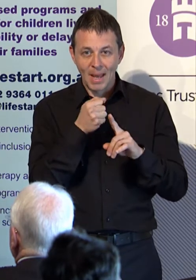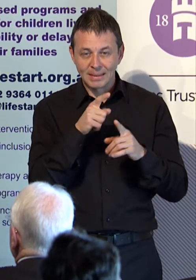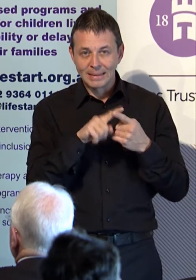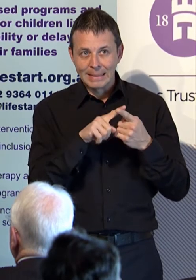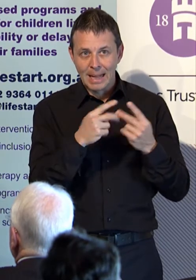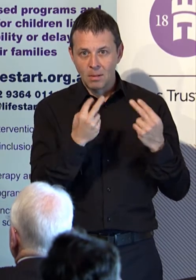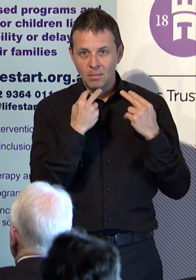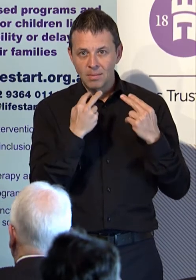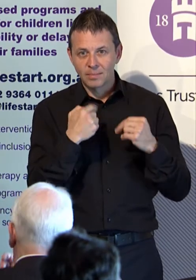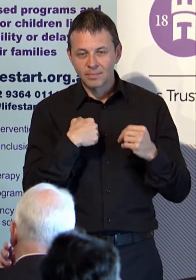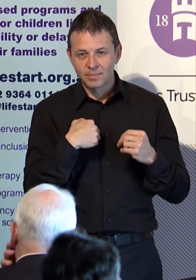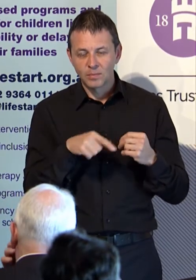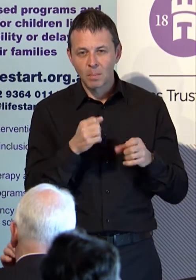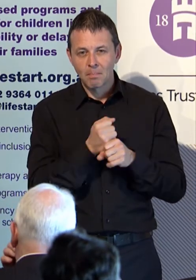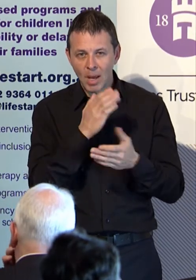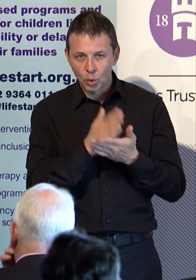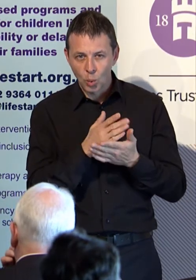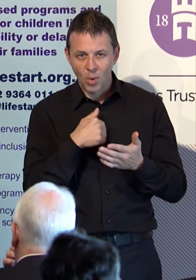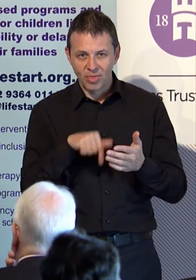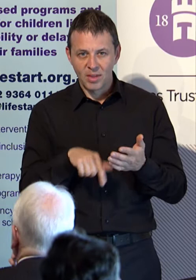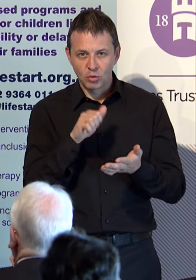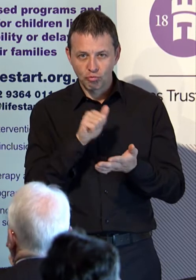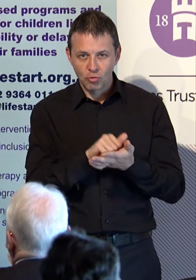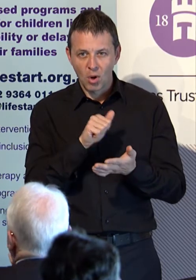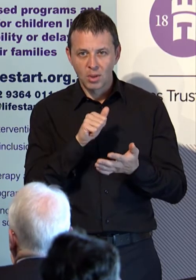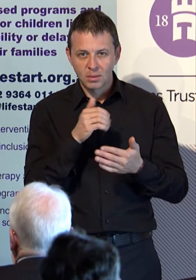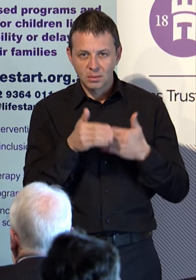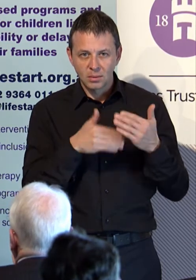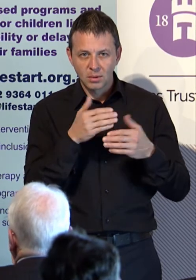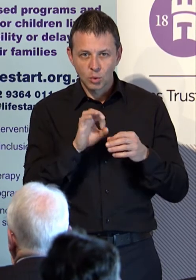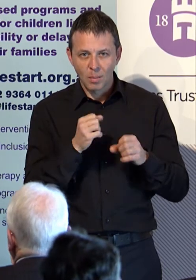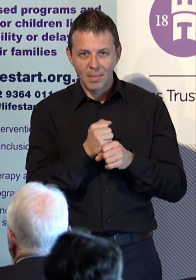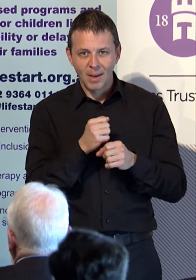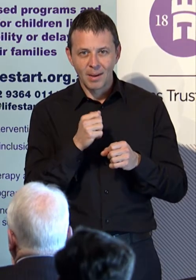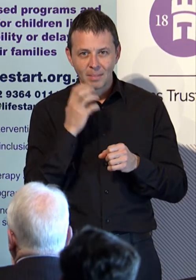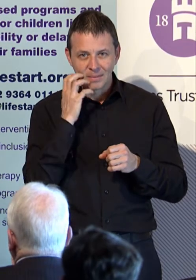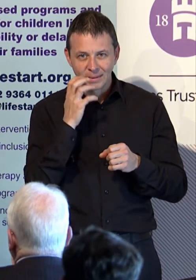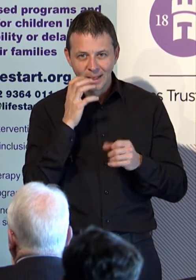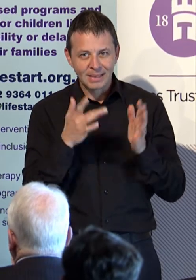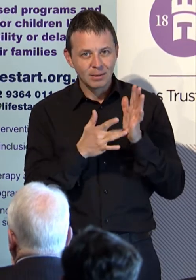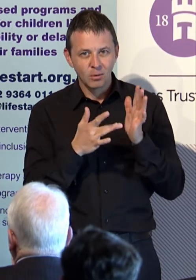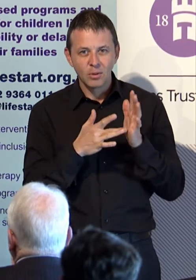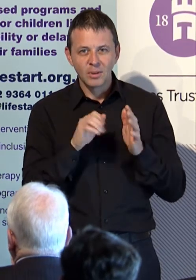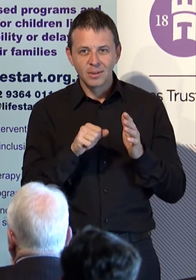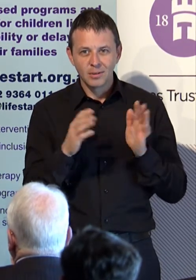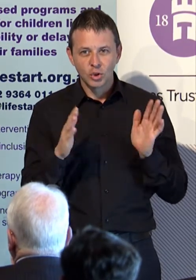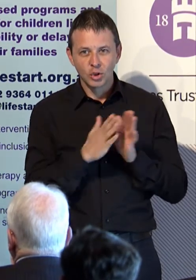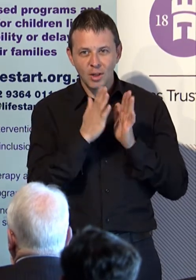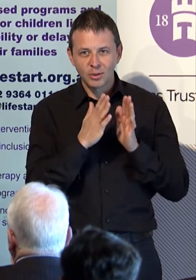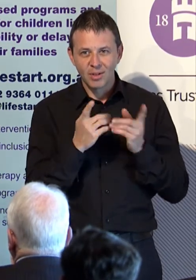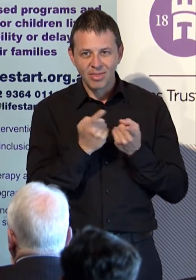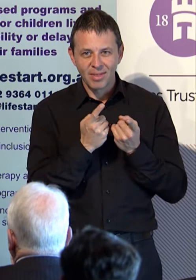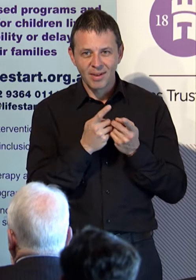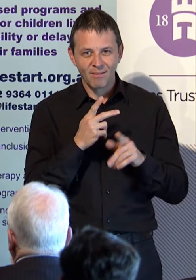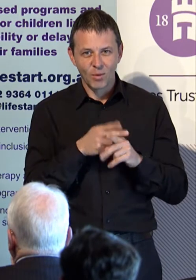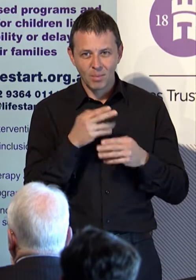So we are making sure that we get this right, and we know we're going to make mistakes along the way. Technology is a really challenging thing to manage at